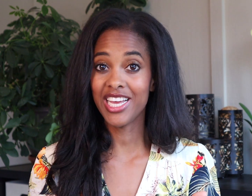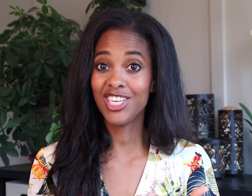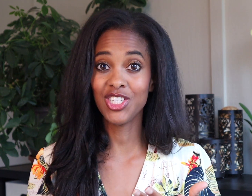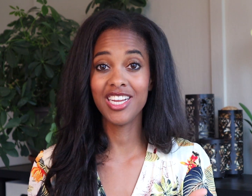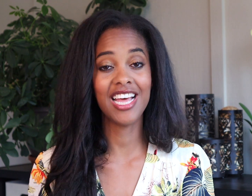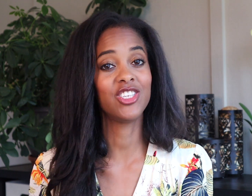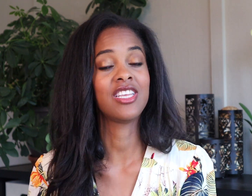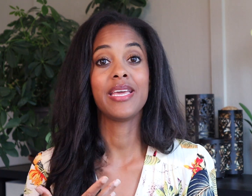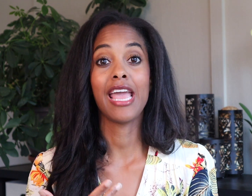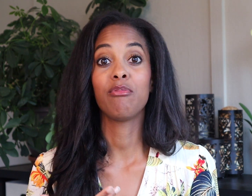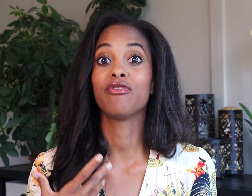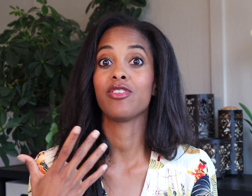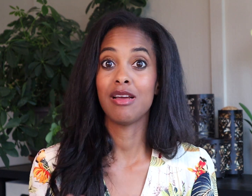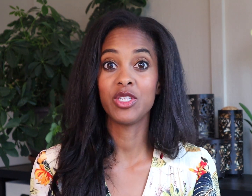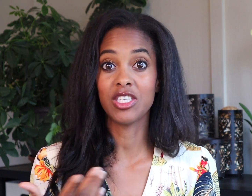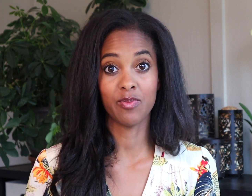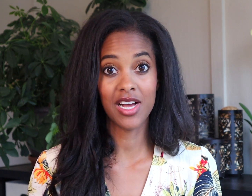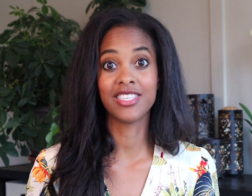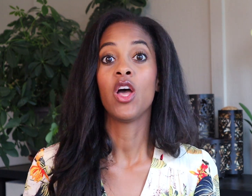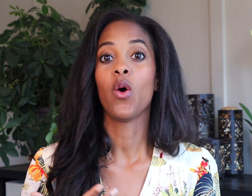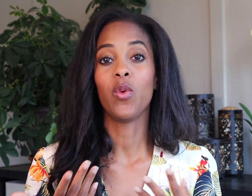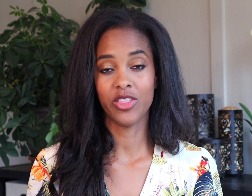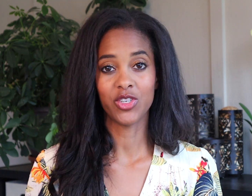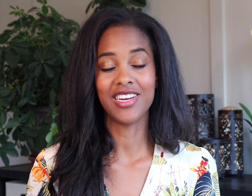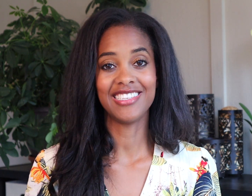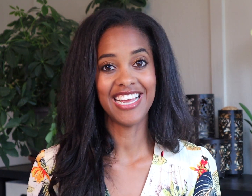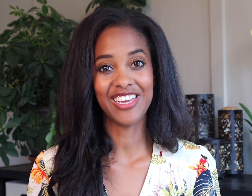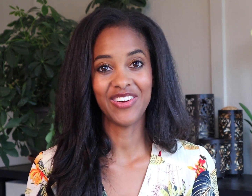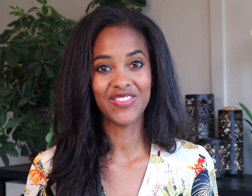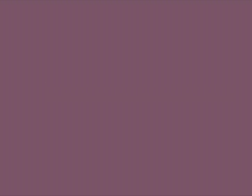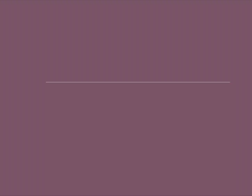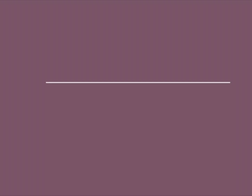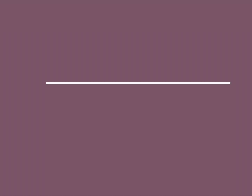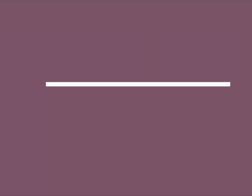communication and just being able for them to express what they're trying to say to you.